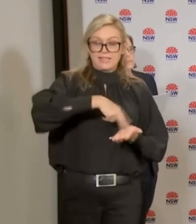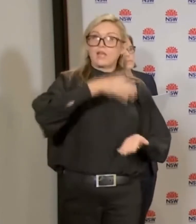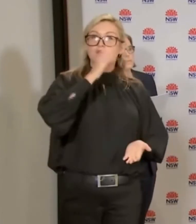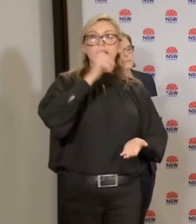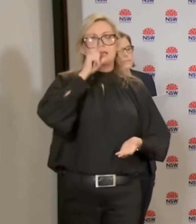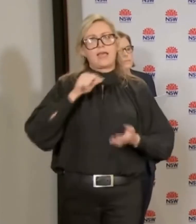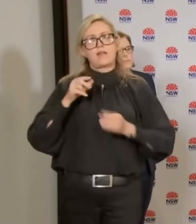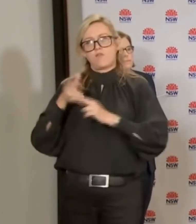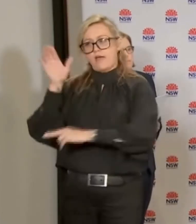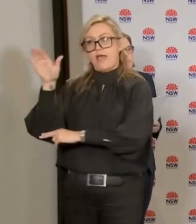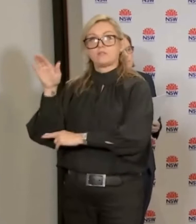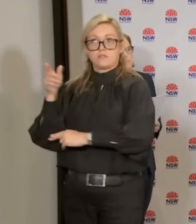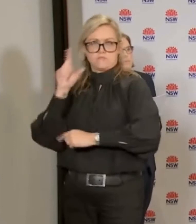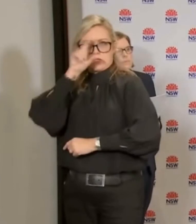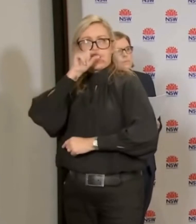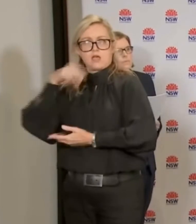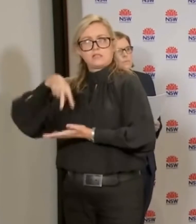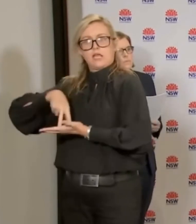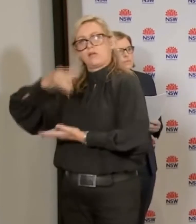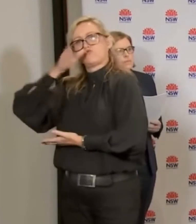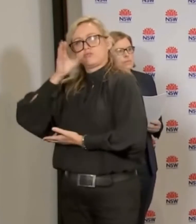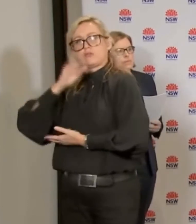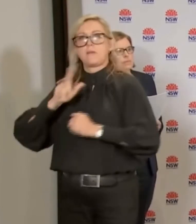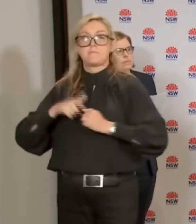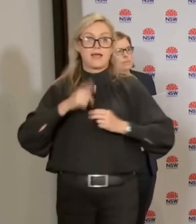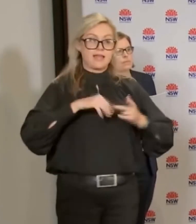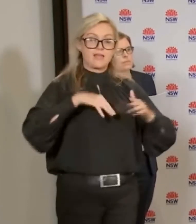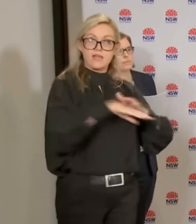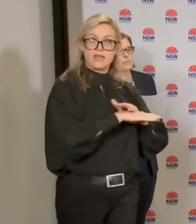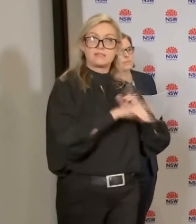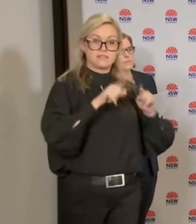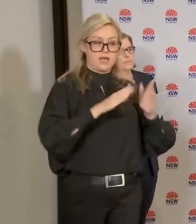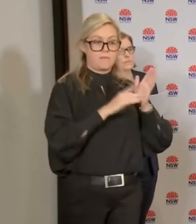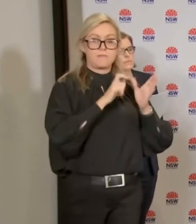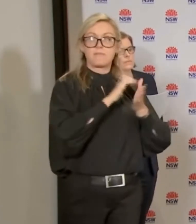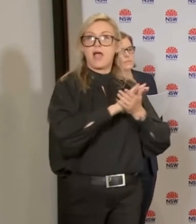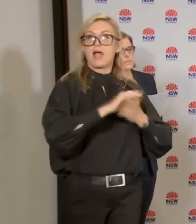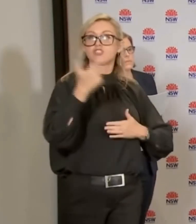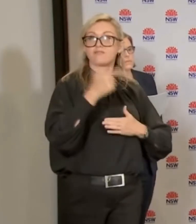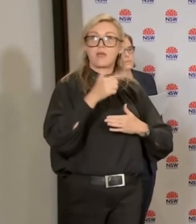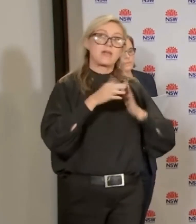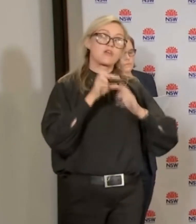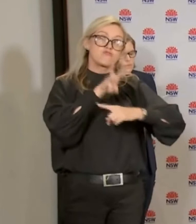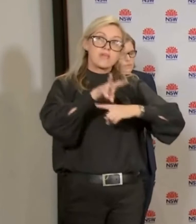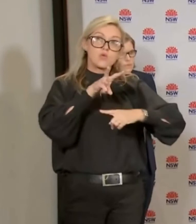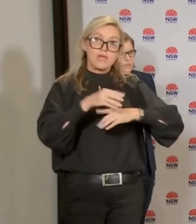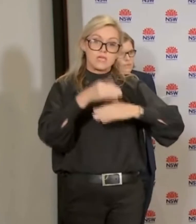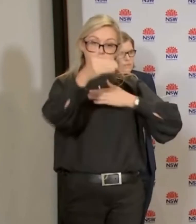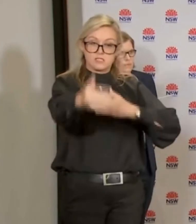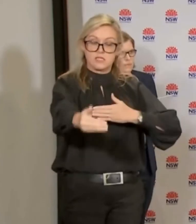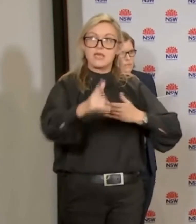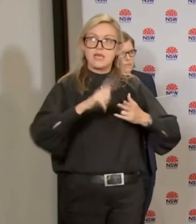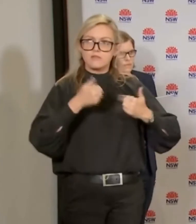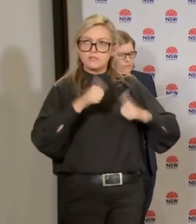outside venues, you can't do it indoors, but from March 17, if everything goes well, in 3 weeks' time, you'll be able to stand up and have a